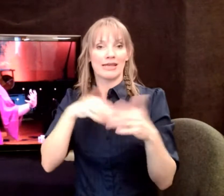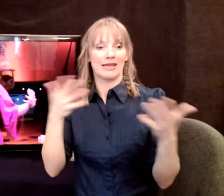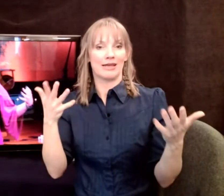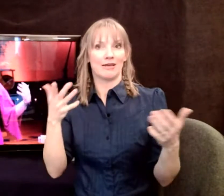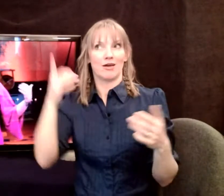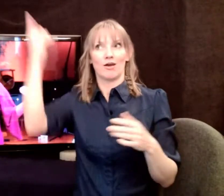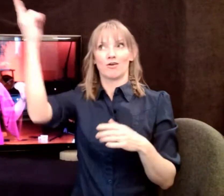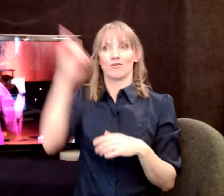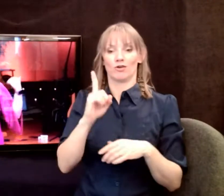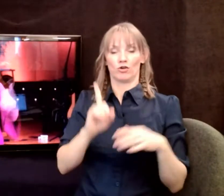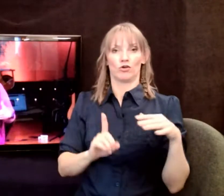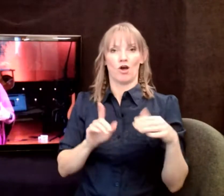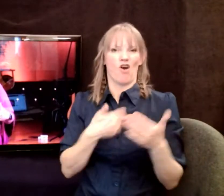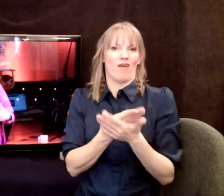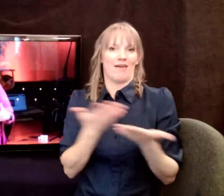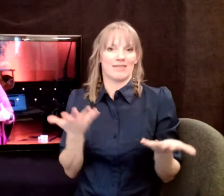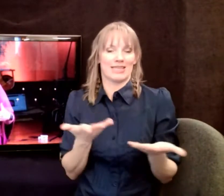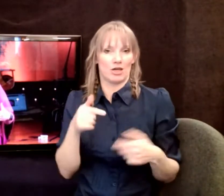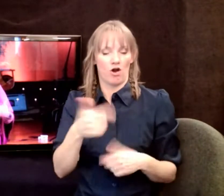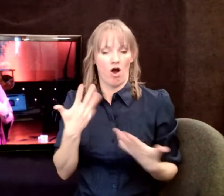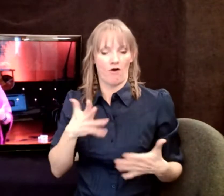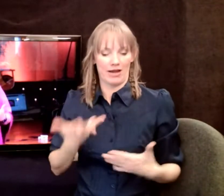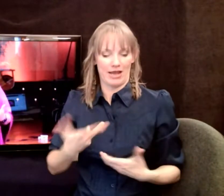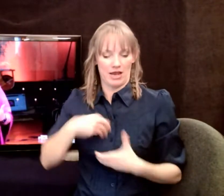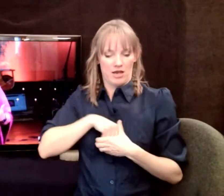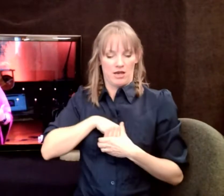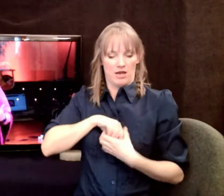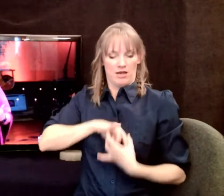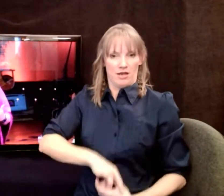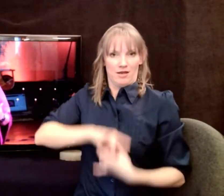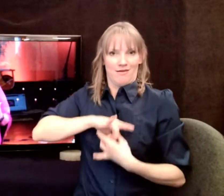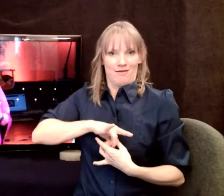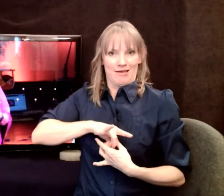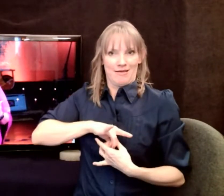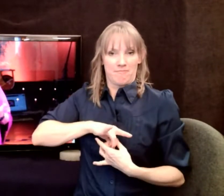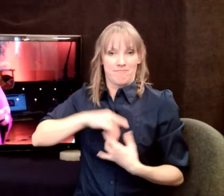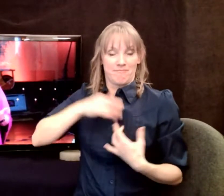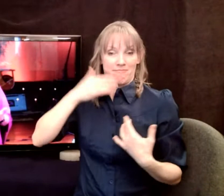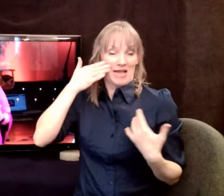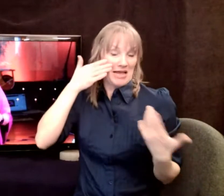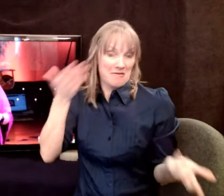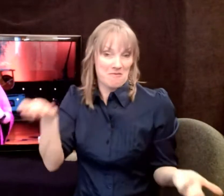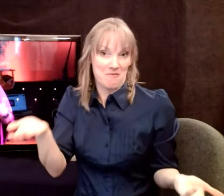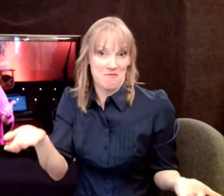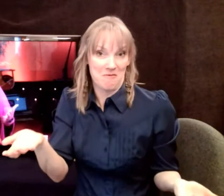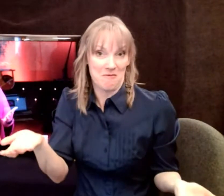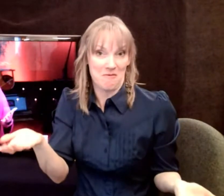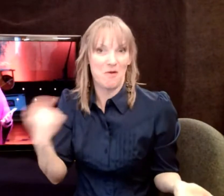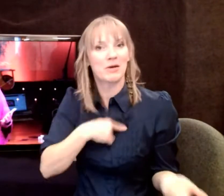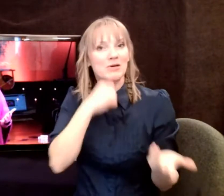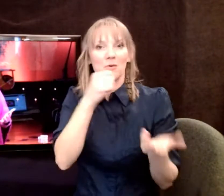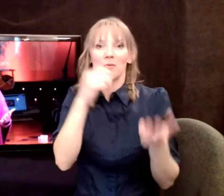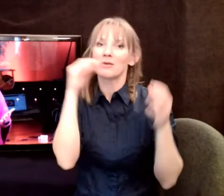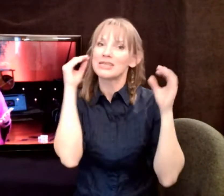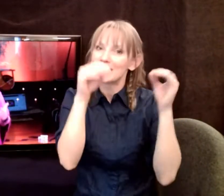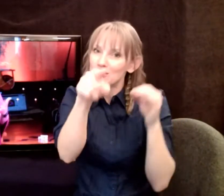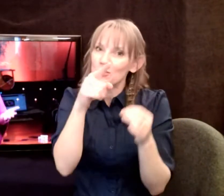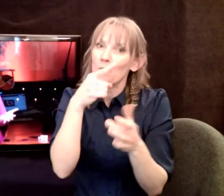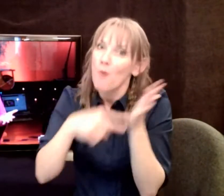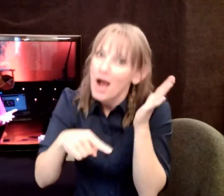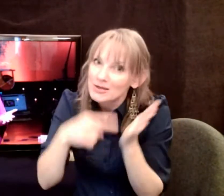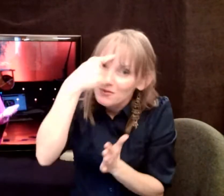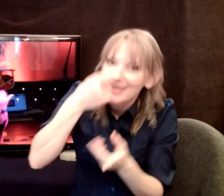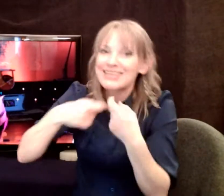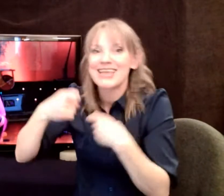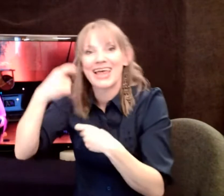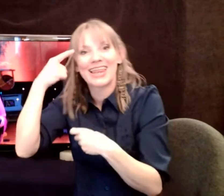fully anchored into us or not. That's something Again, where we don't teach you what to think, we teach you how to